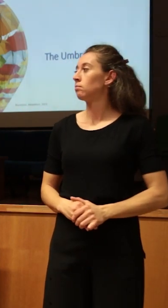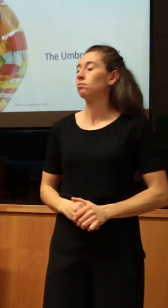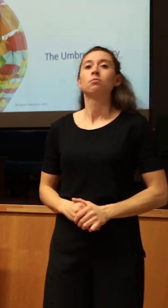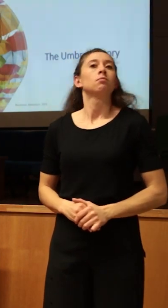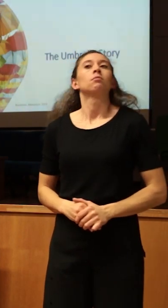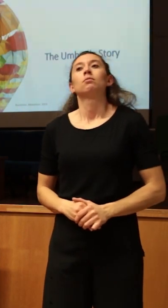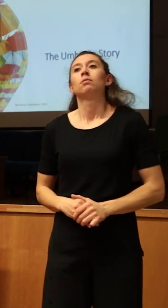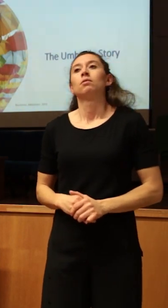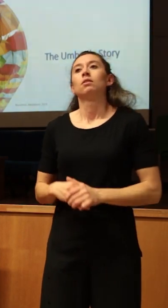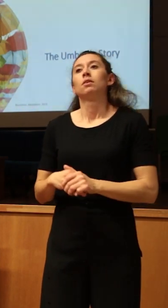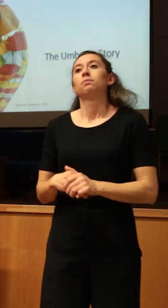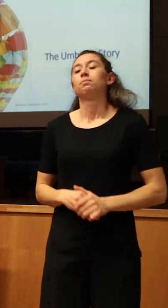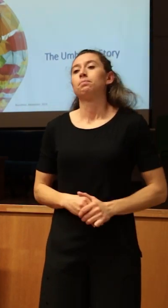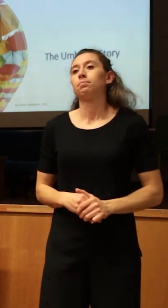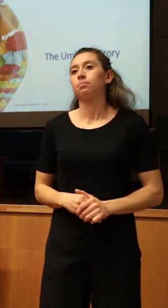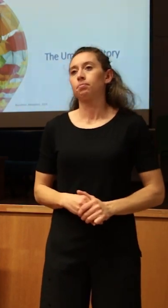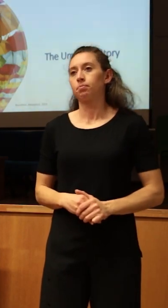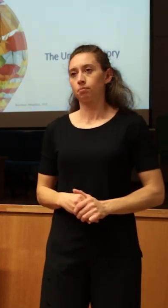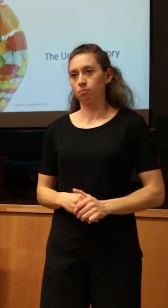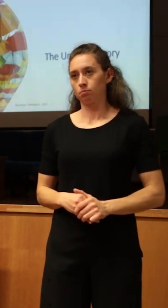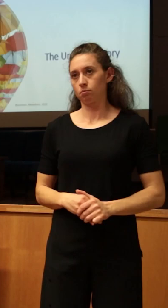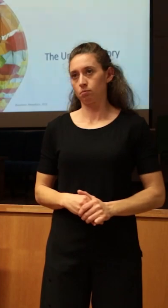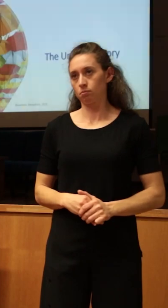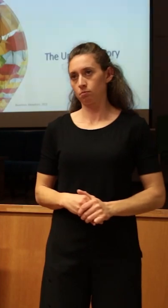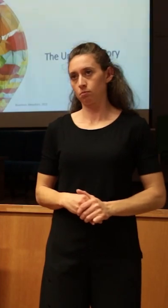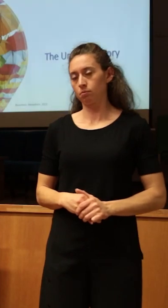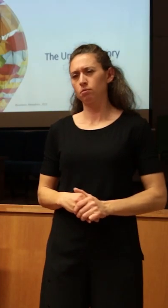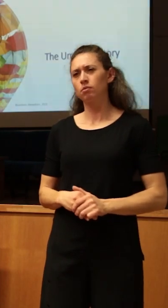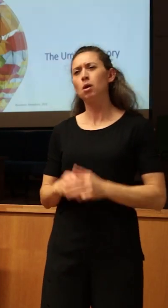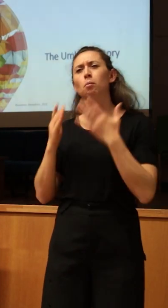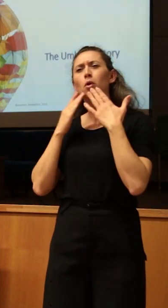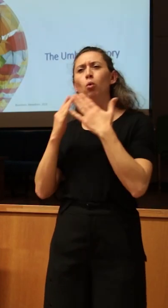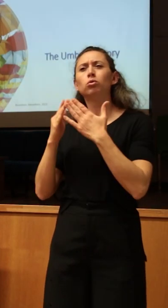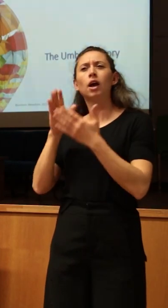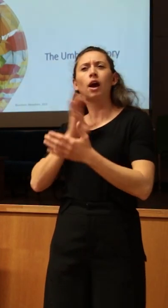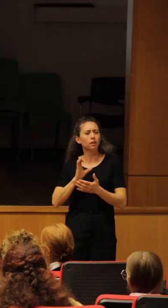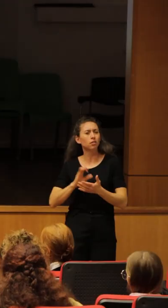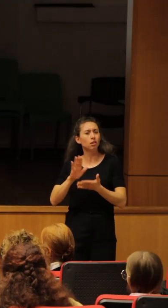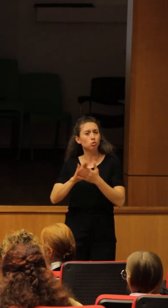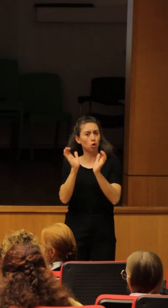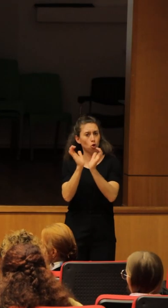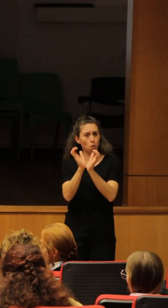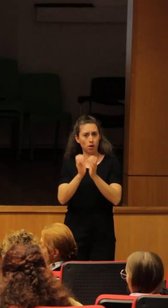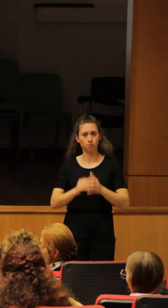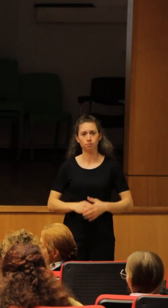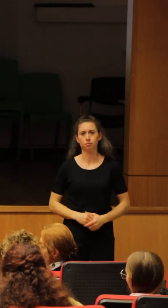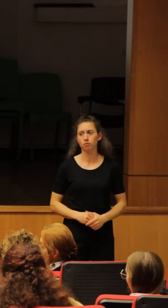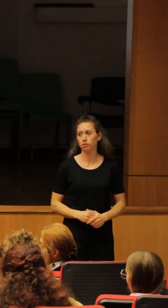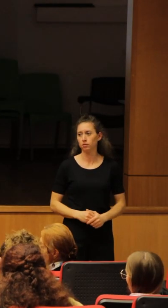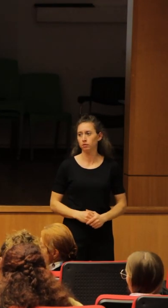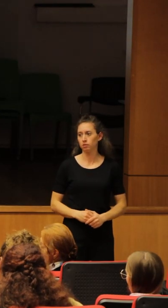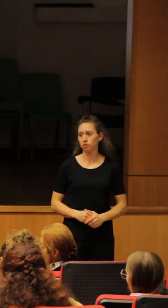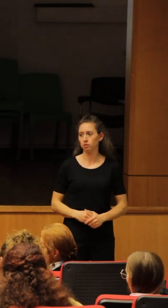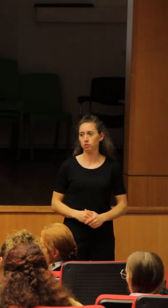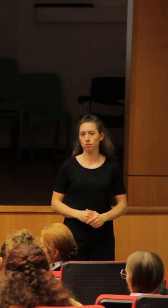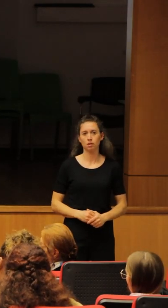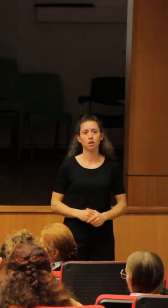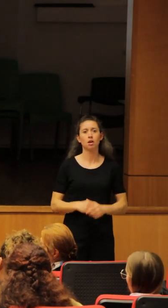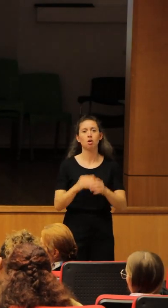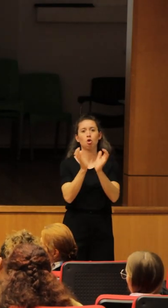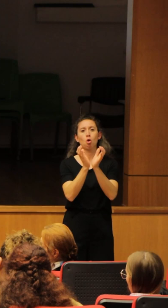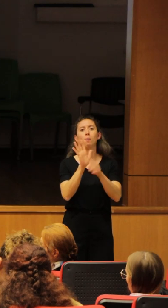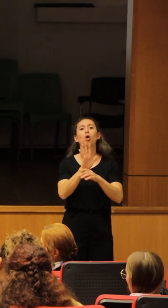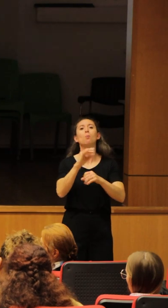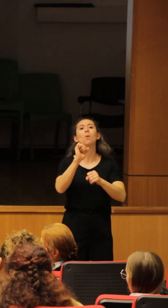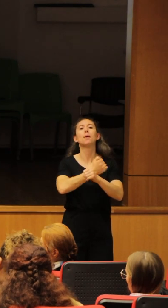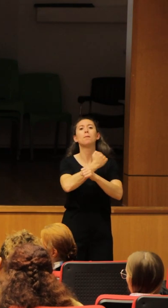small. It's like a glass with like with a drink or the glass. No, a